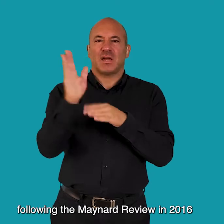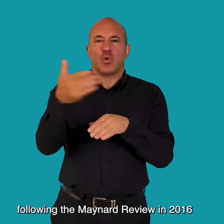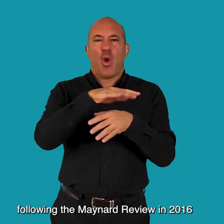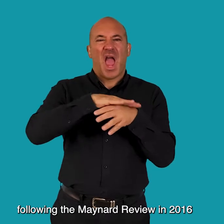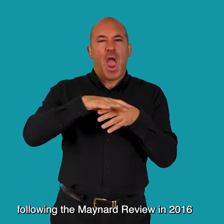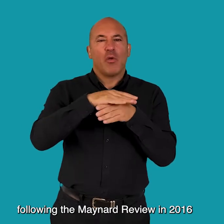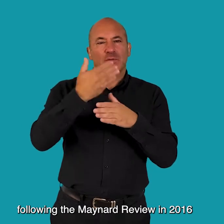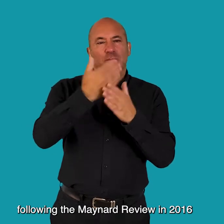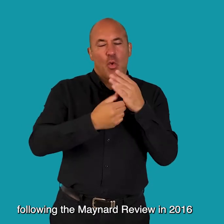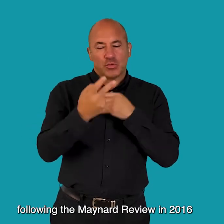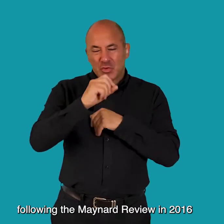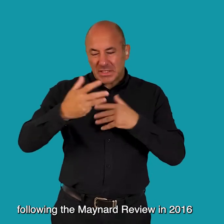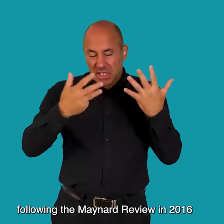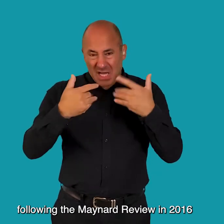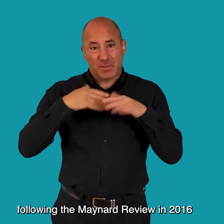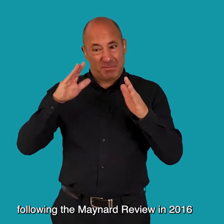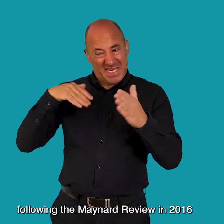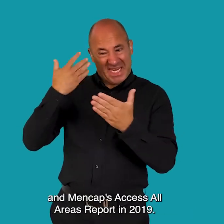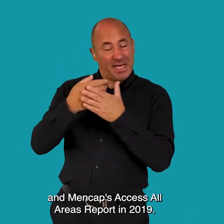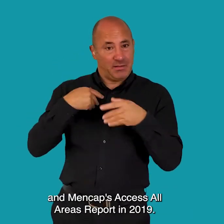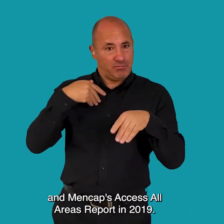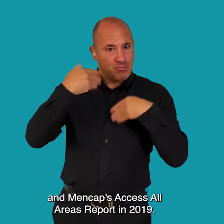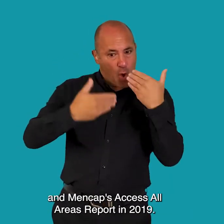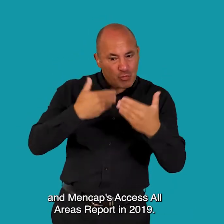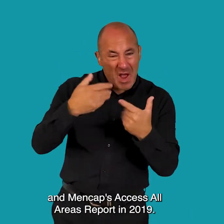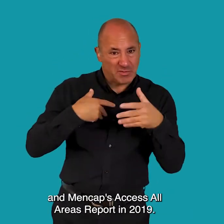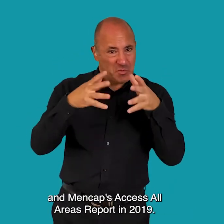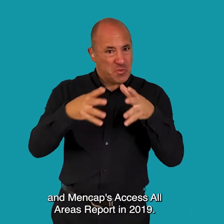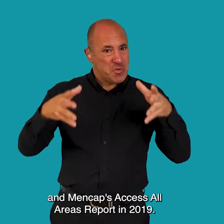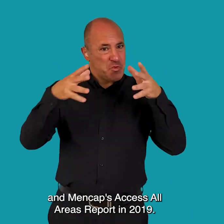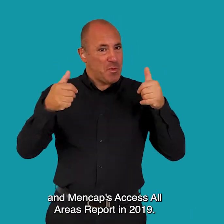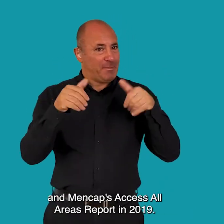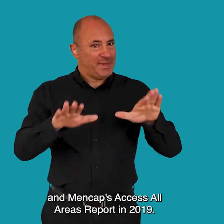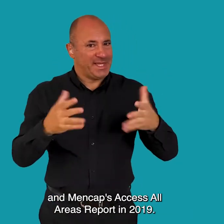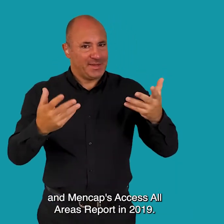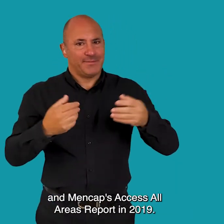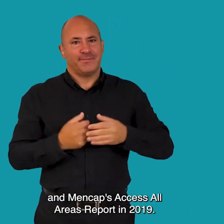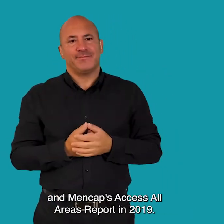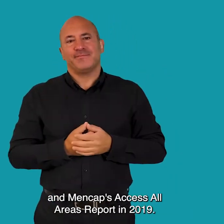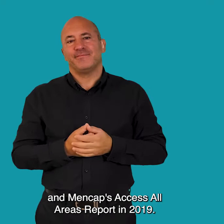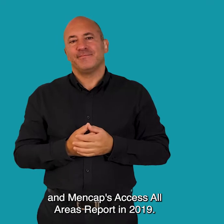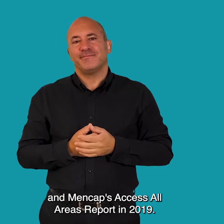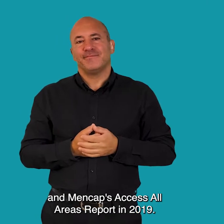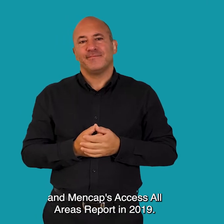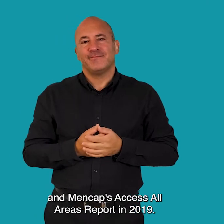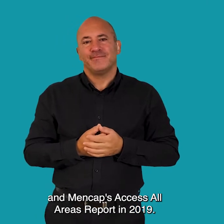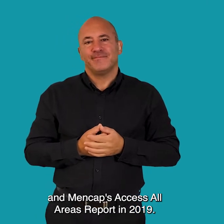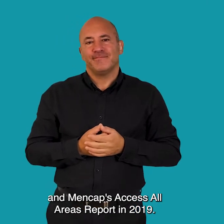in 2016 and MENCAP's Access All Areas report in